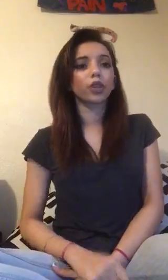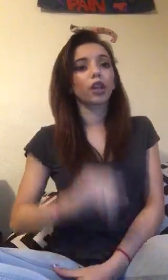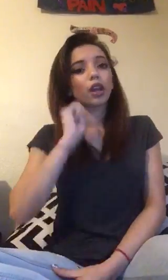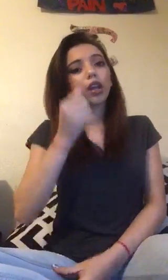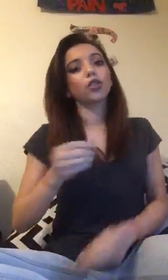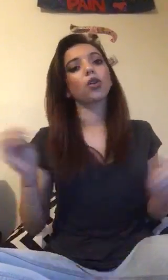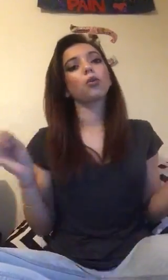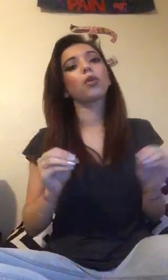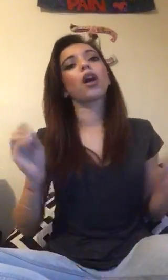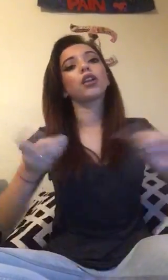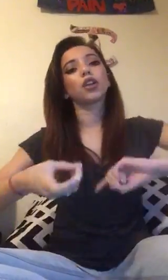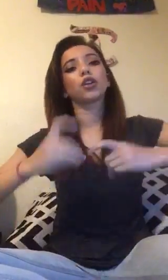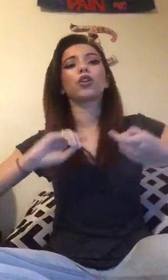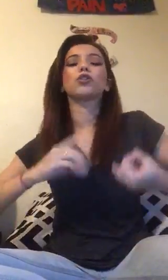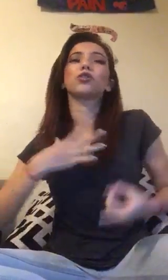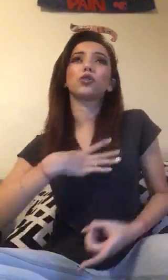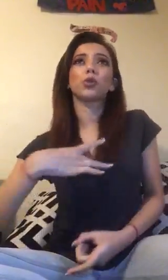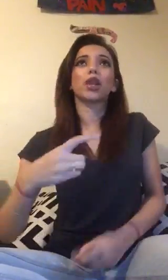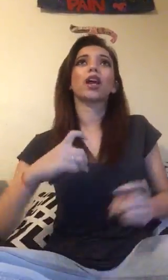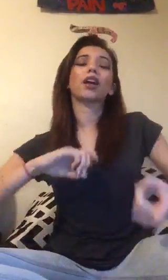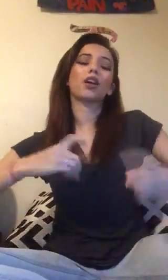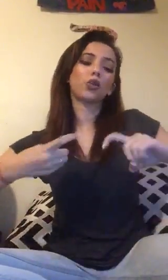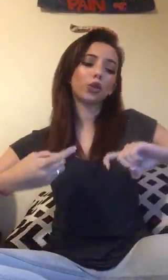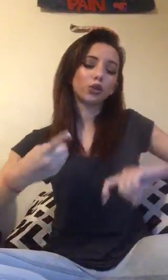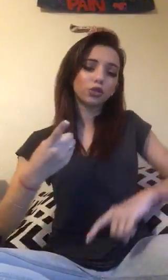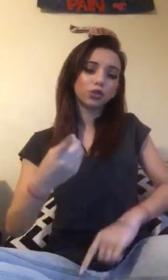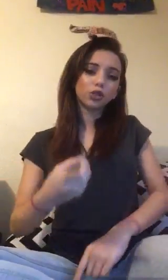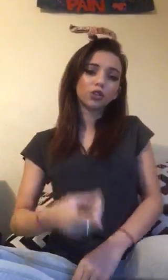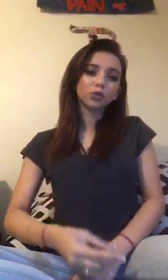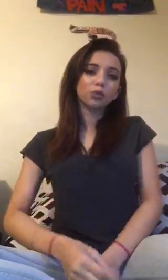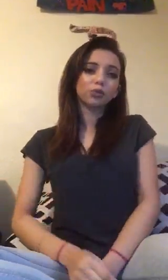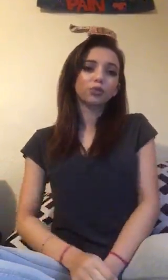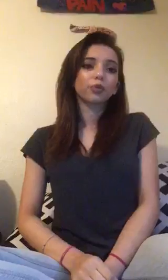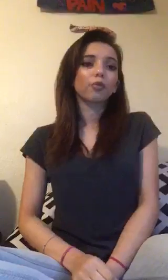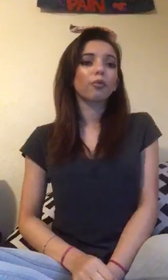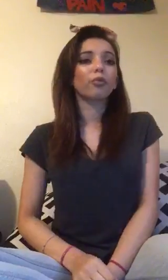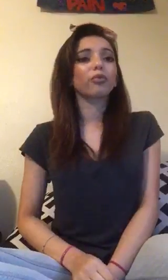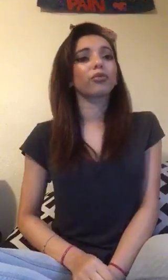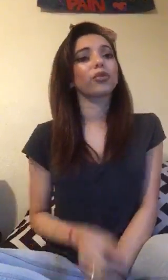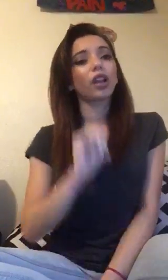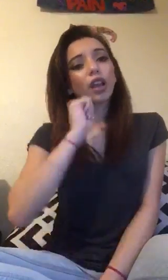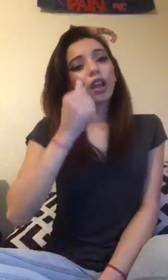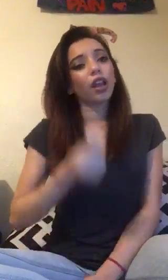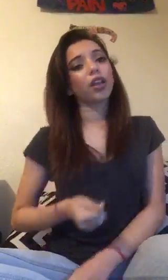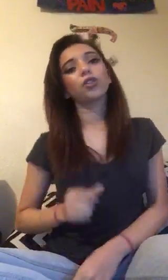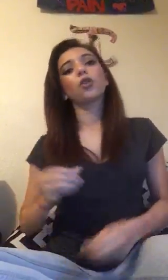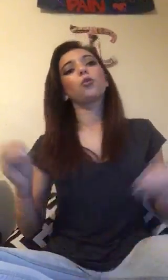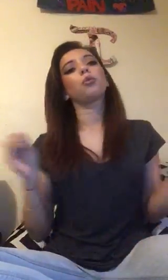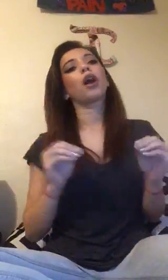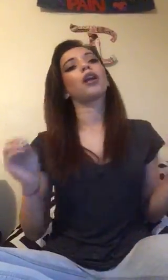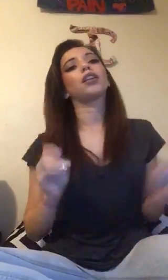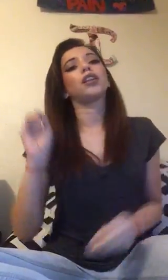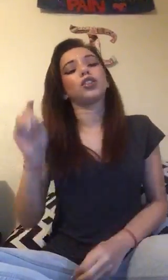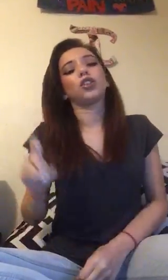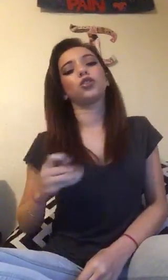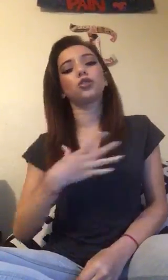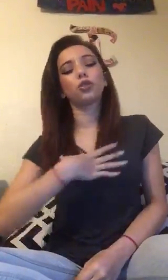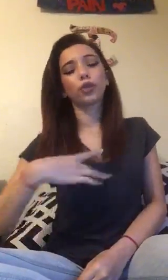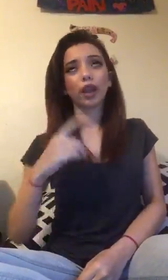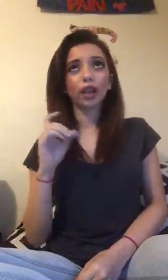Well, ain't nobody hurt you like I hurt you. But ain't nobody need you like